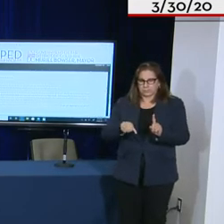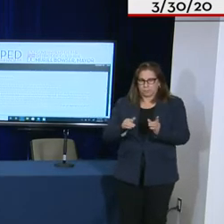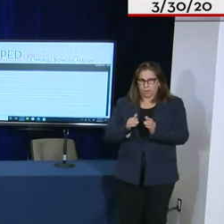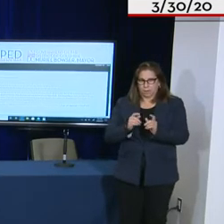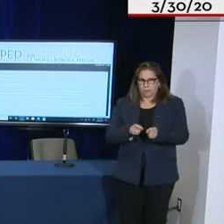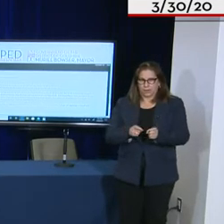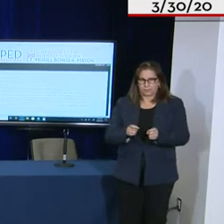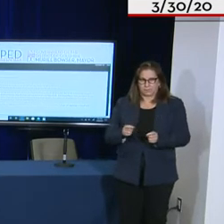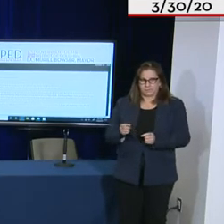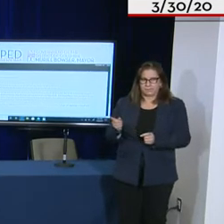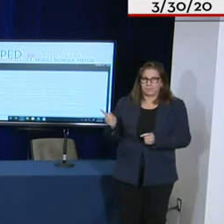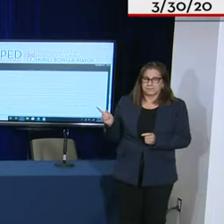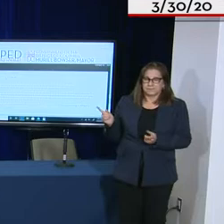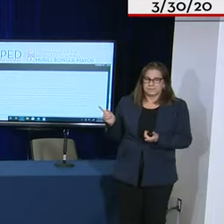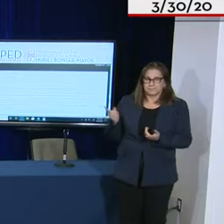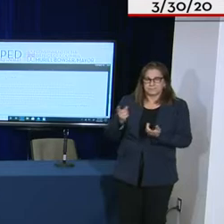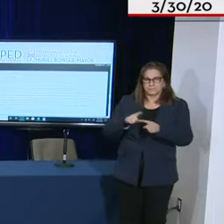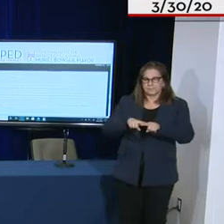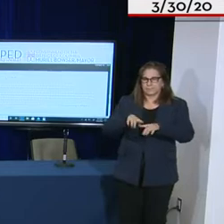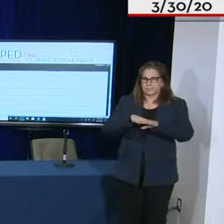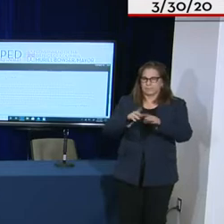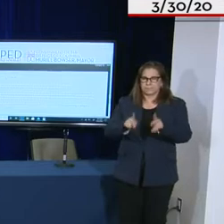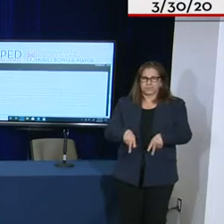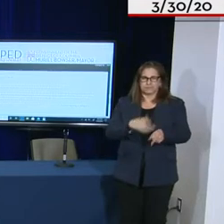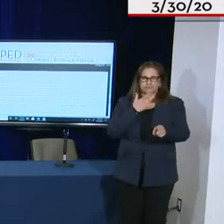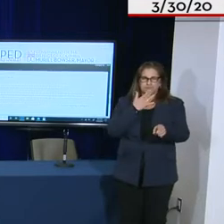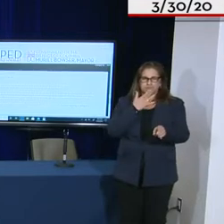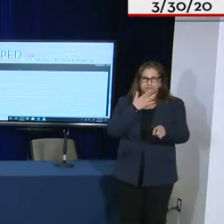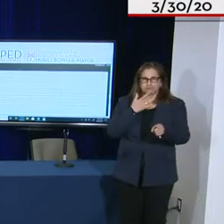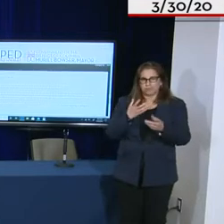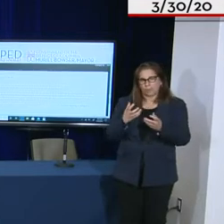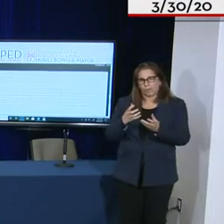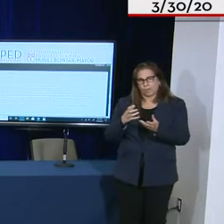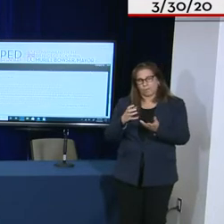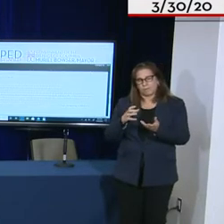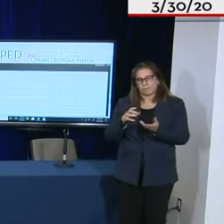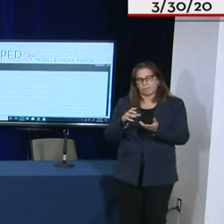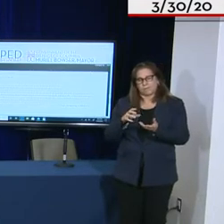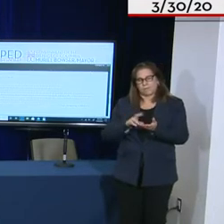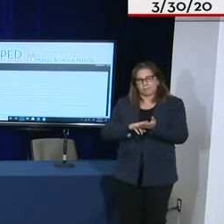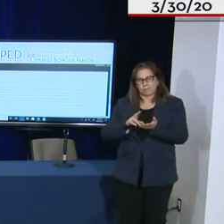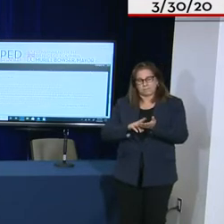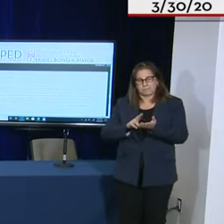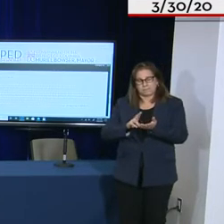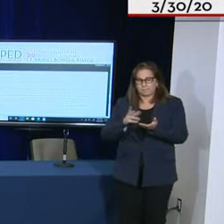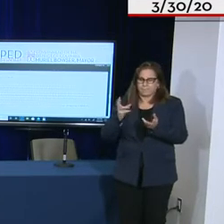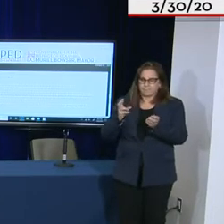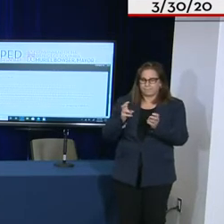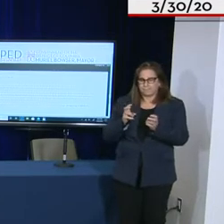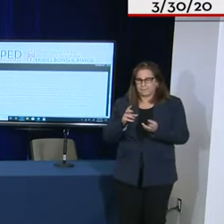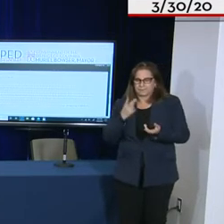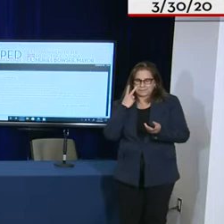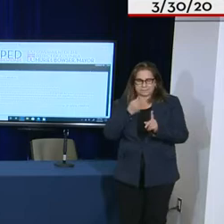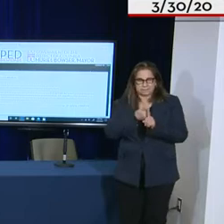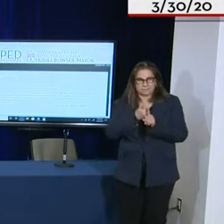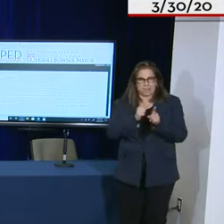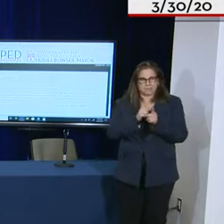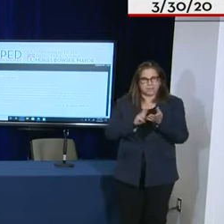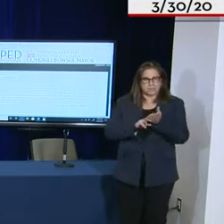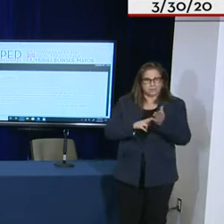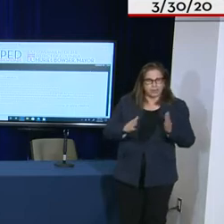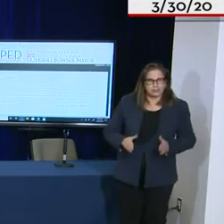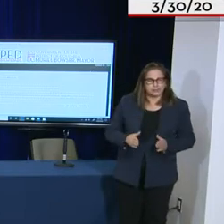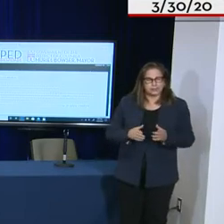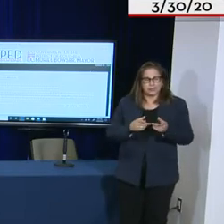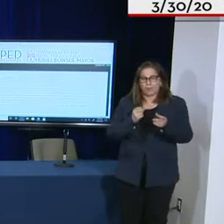the particular individual. If they are a contractor or self-employed, they are currently right now you are eligible